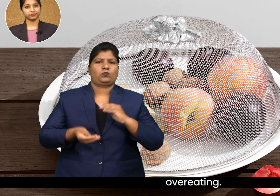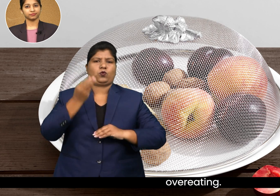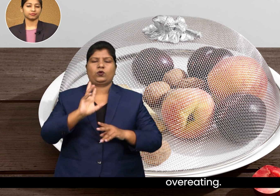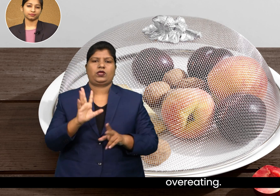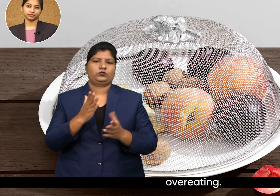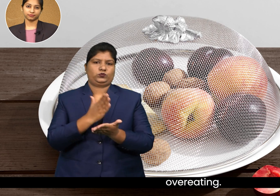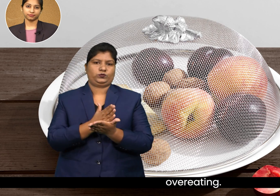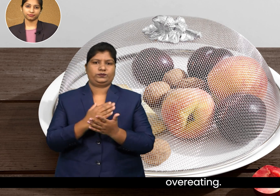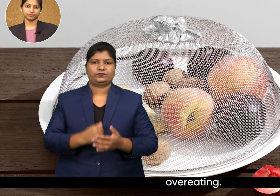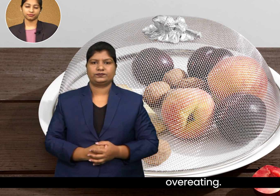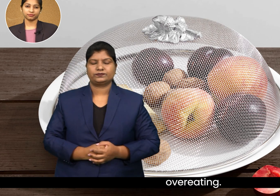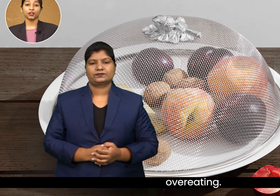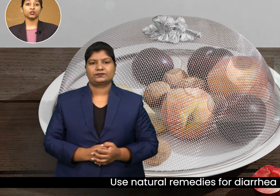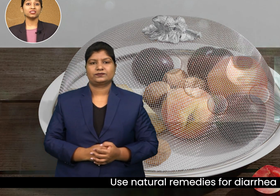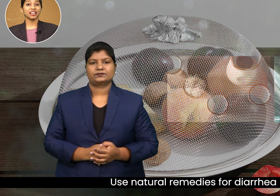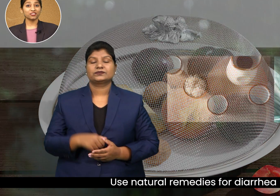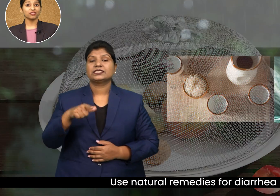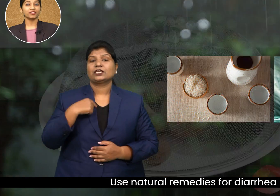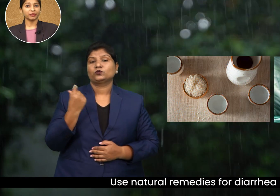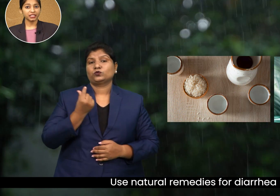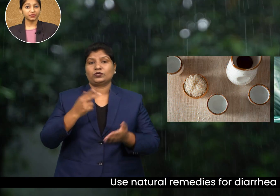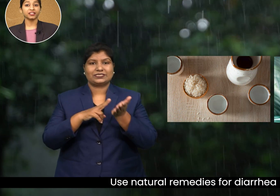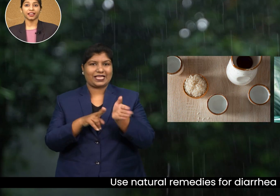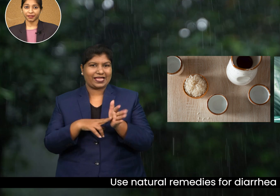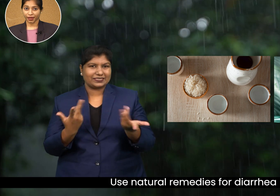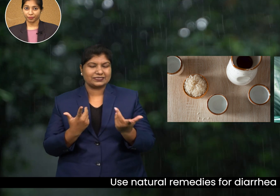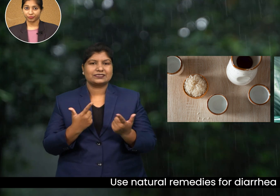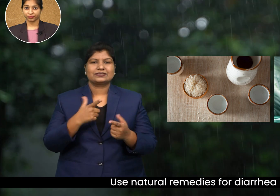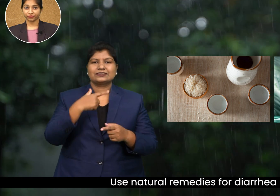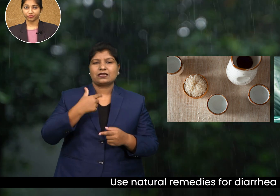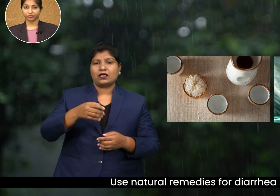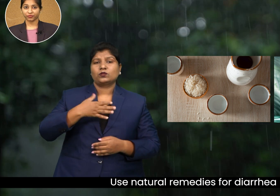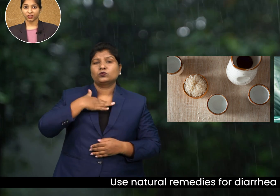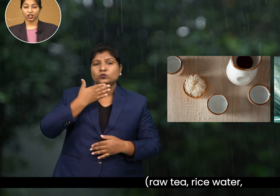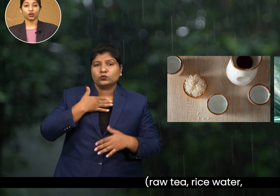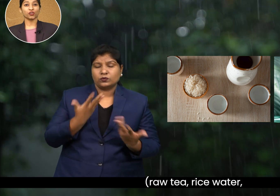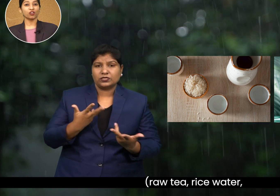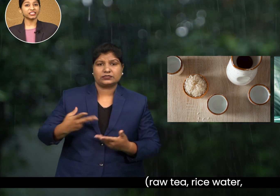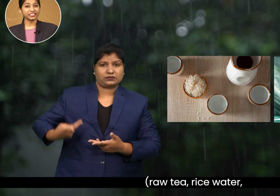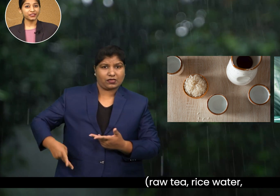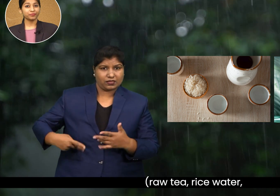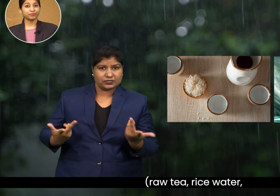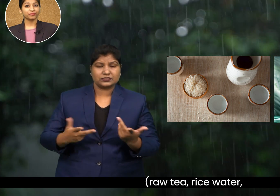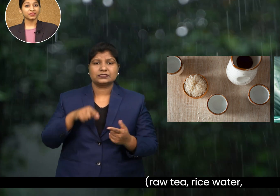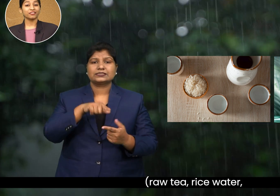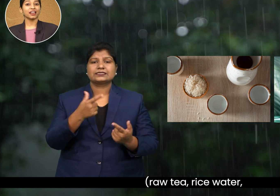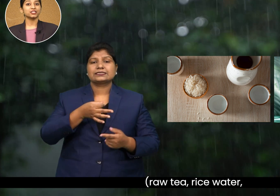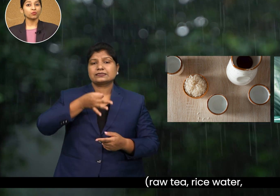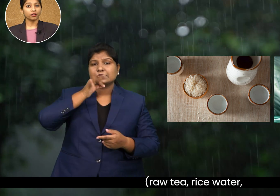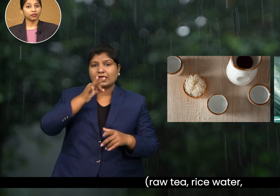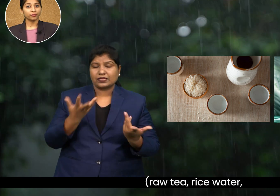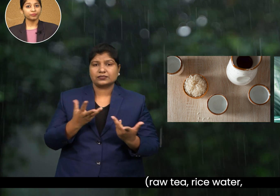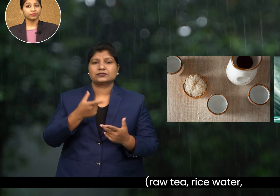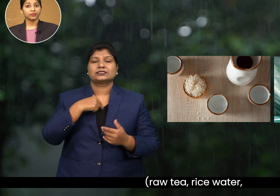Use natural remedies for diarrhea raw tea,